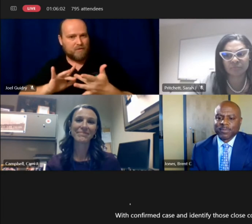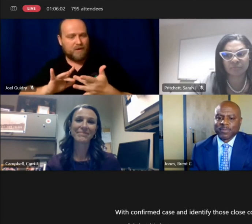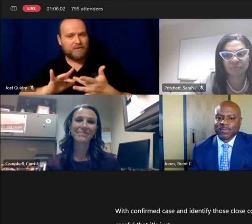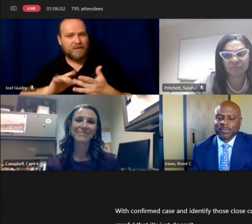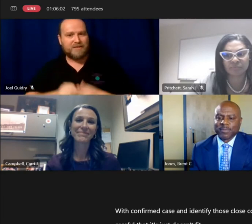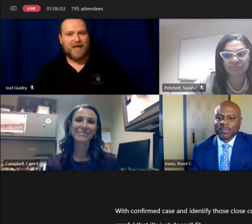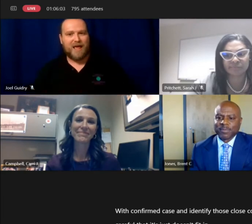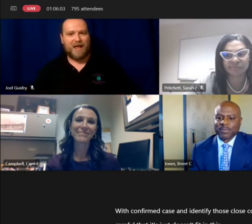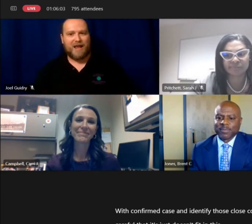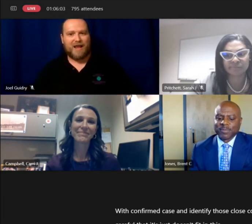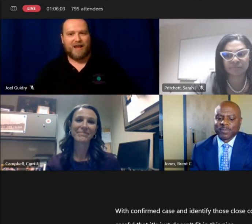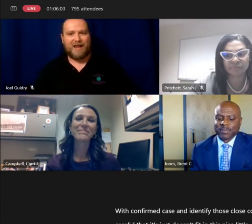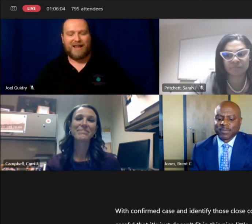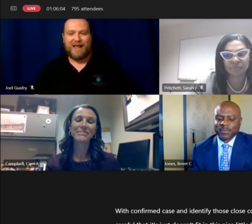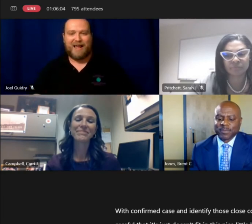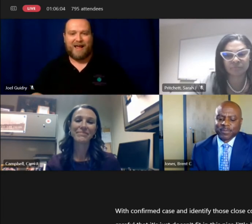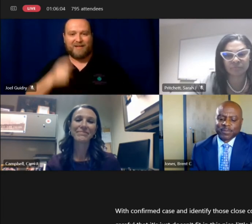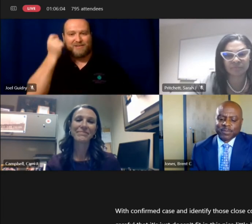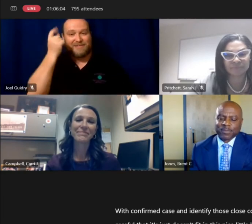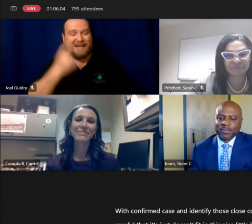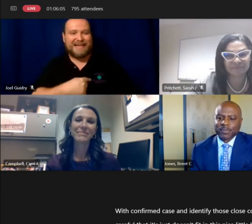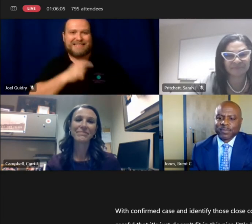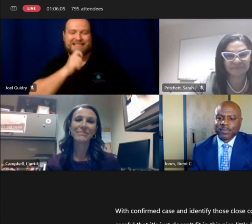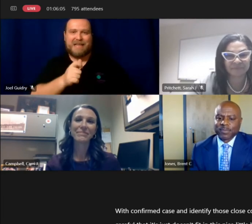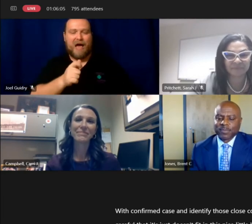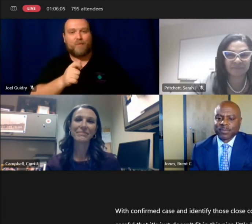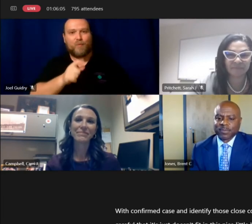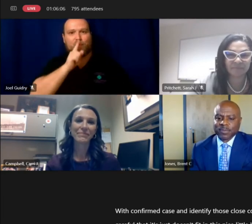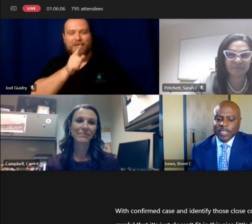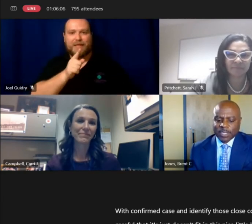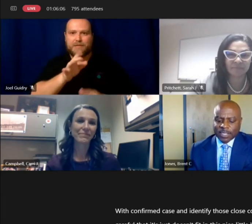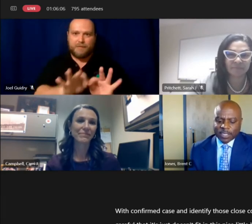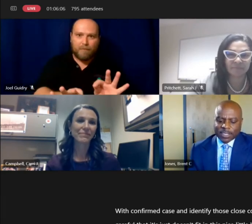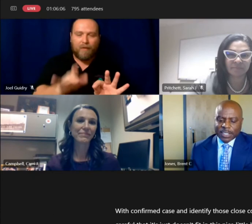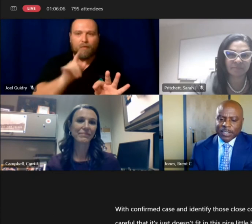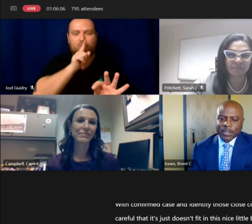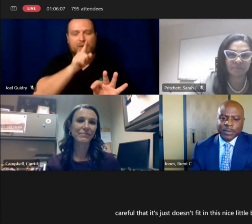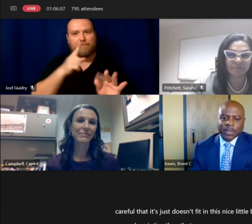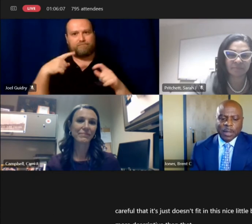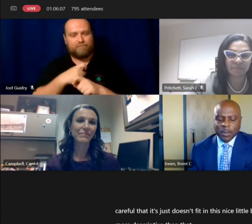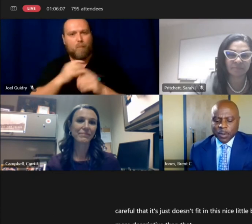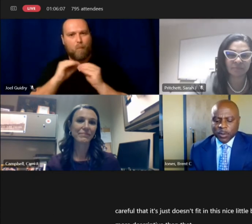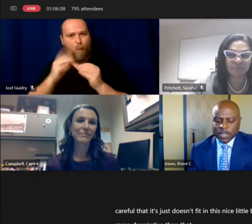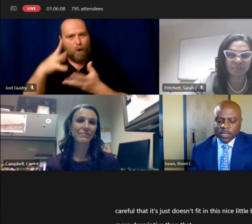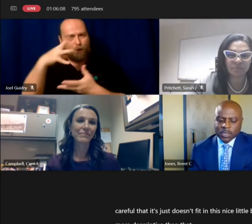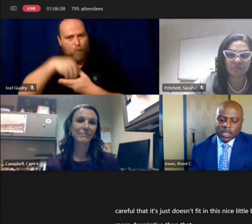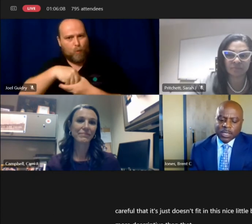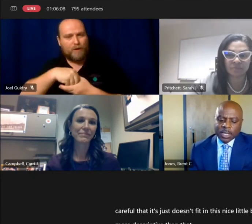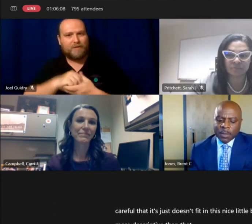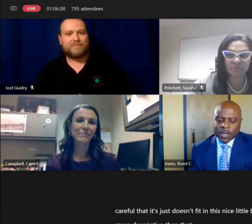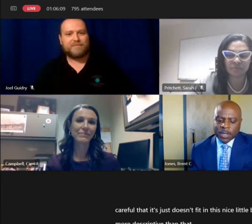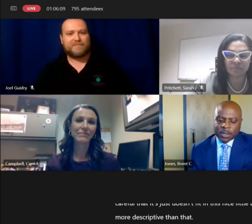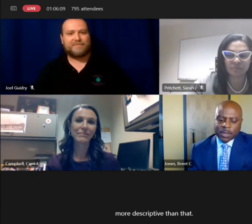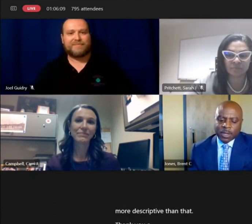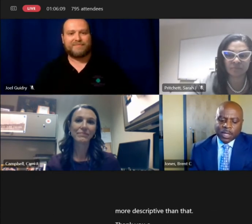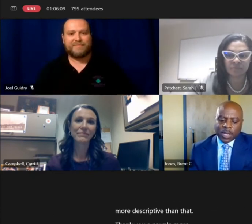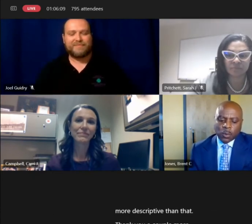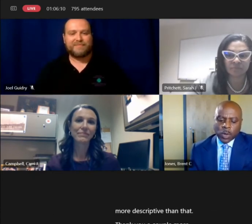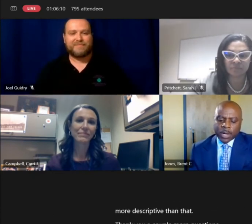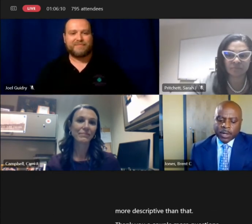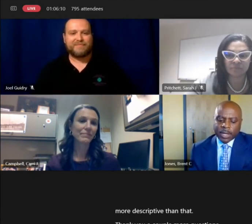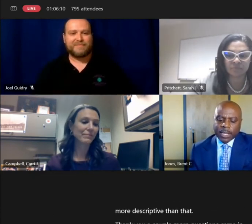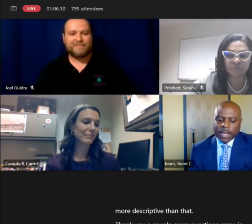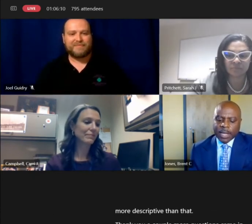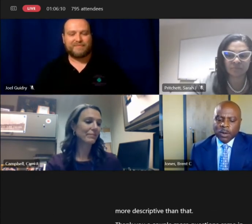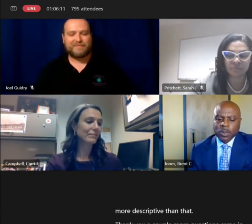like we want it to. It's a little more descriptive than that. Thank you. A couple more questions came in.